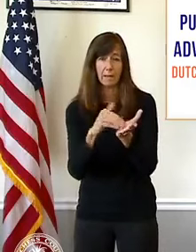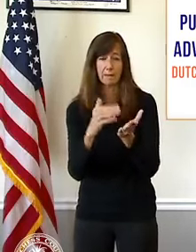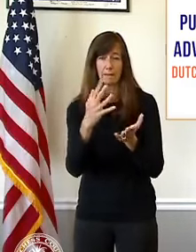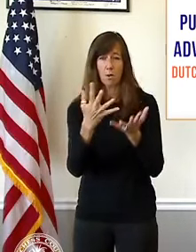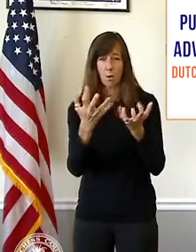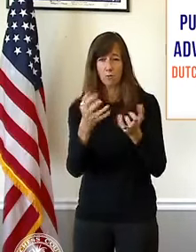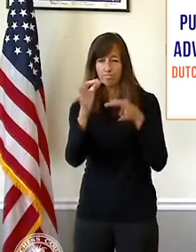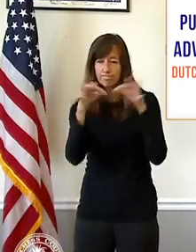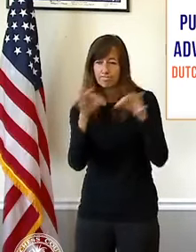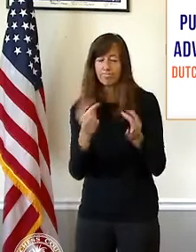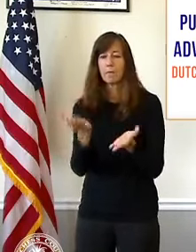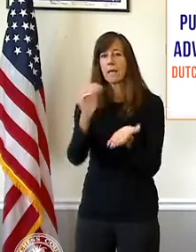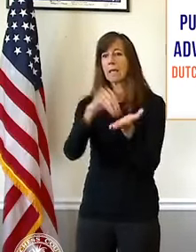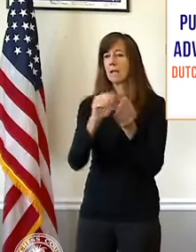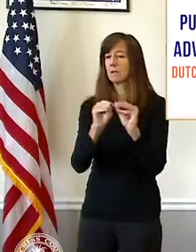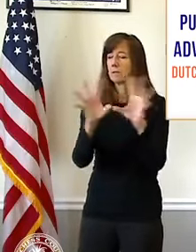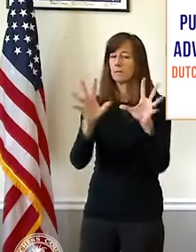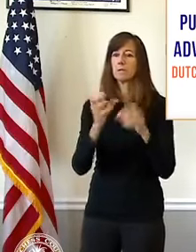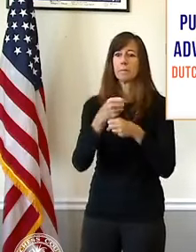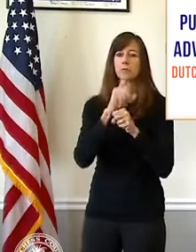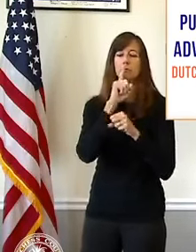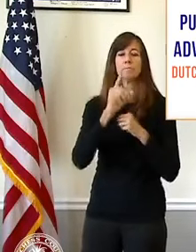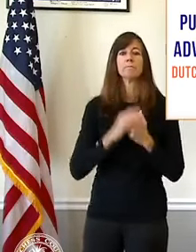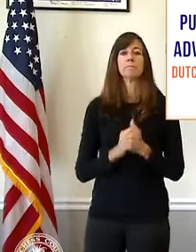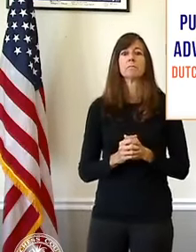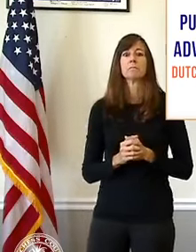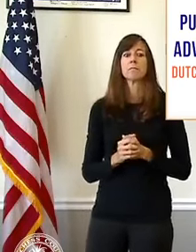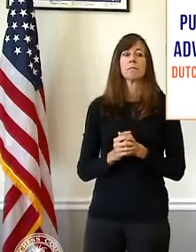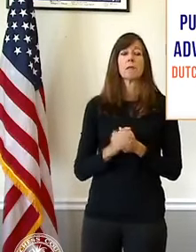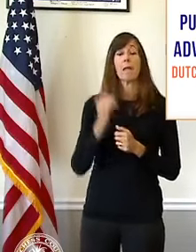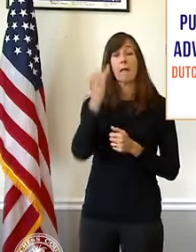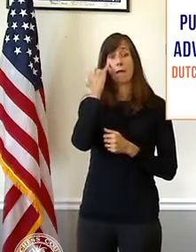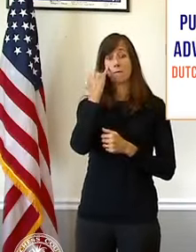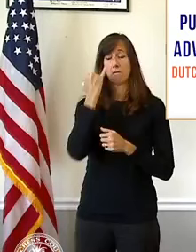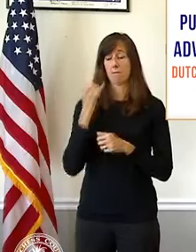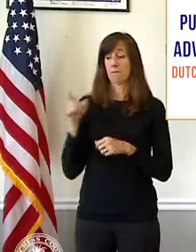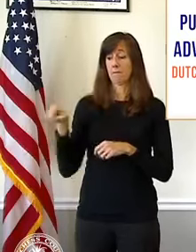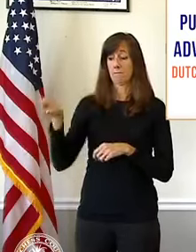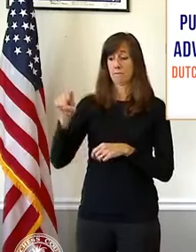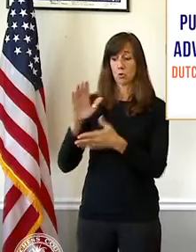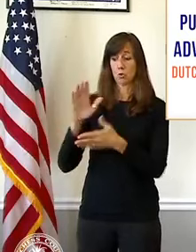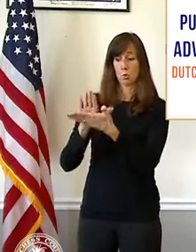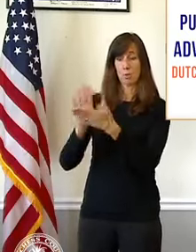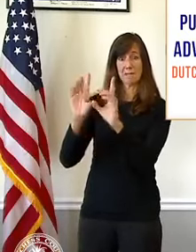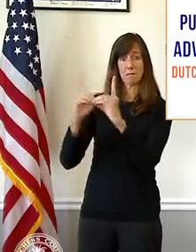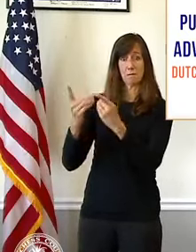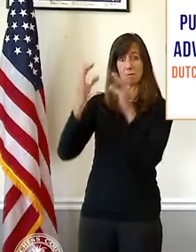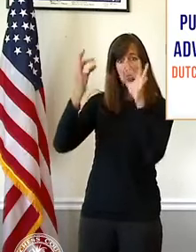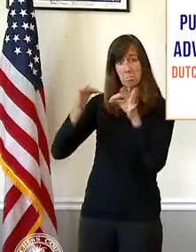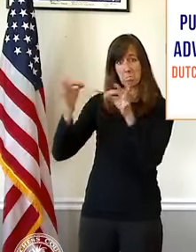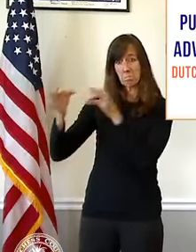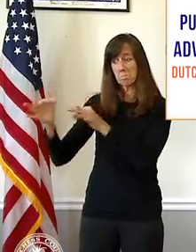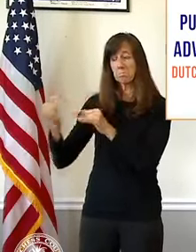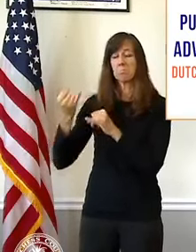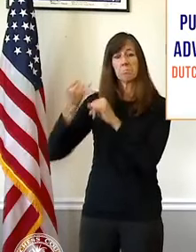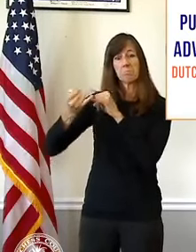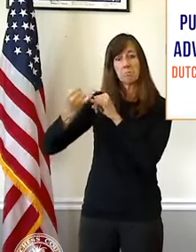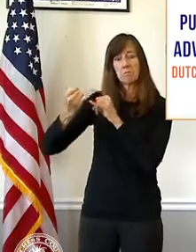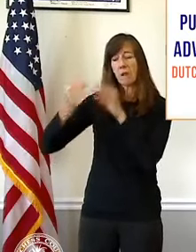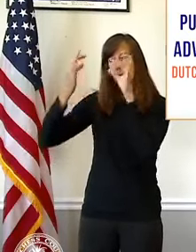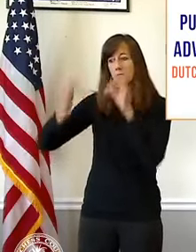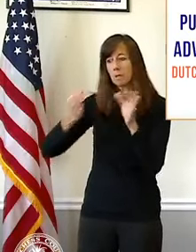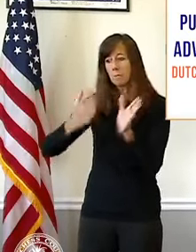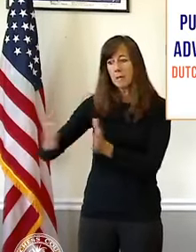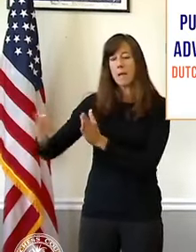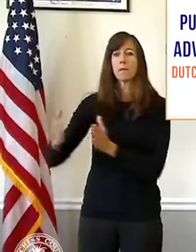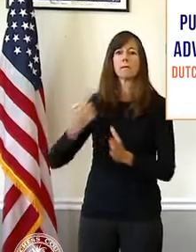aware of their opening plans, we have worked with them over school districts over the last several weeks to